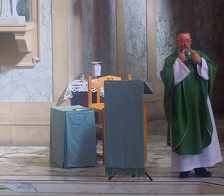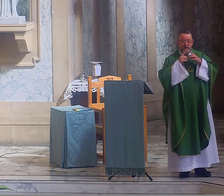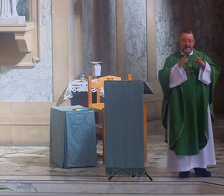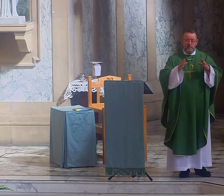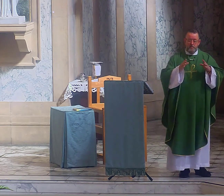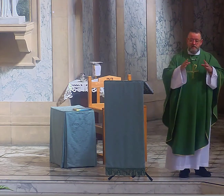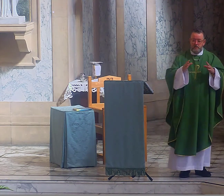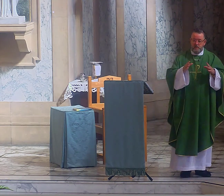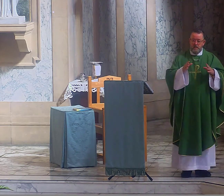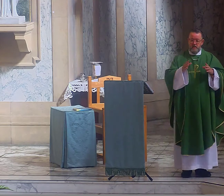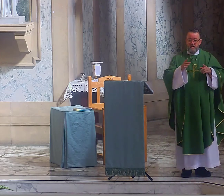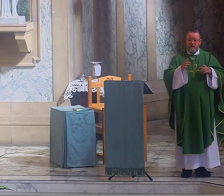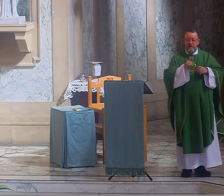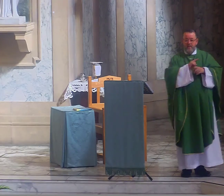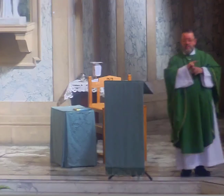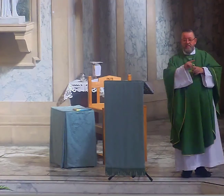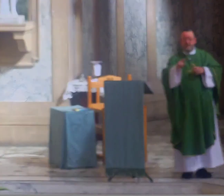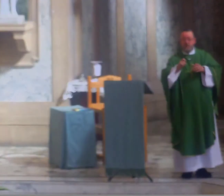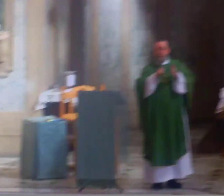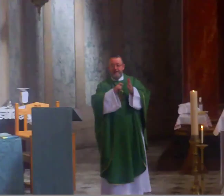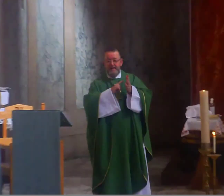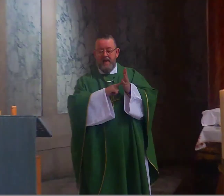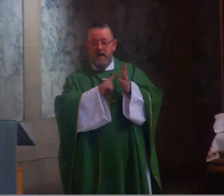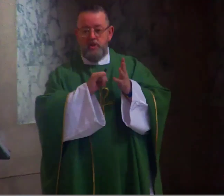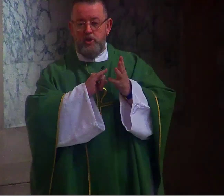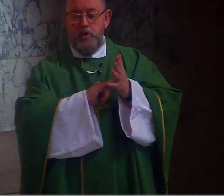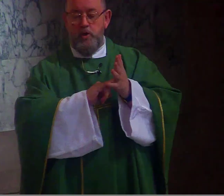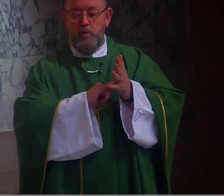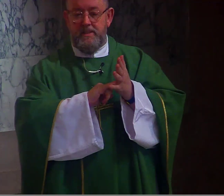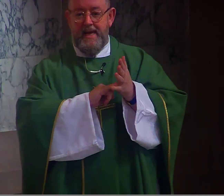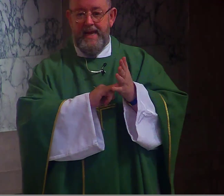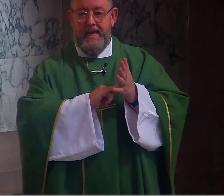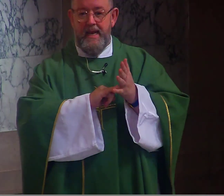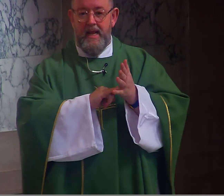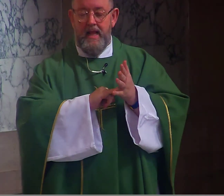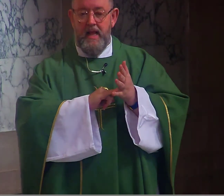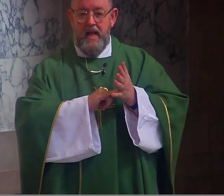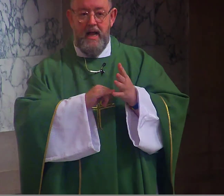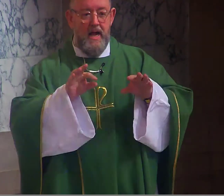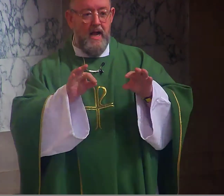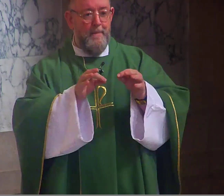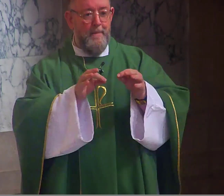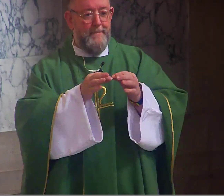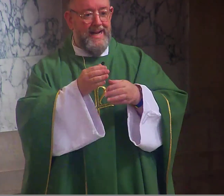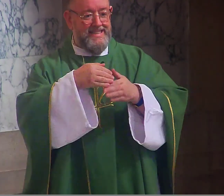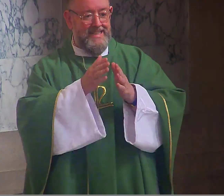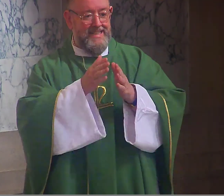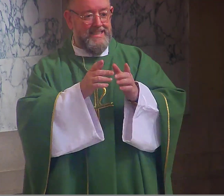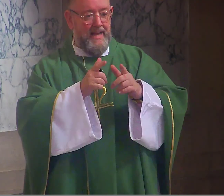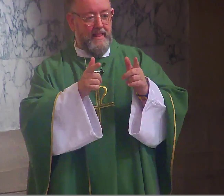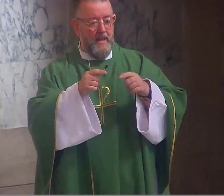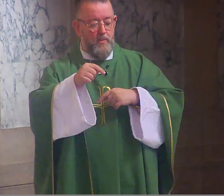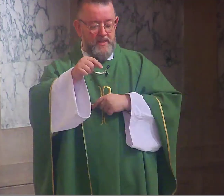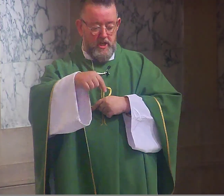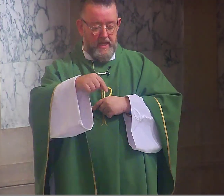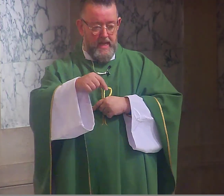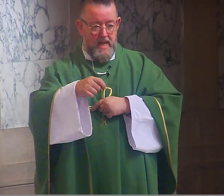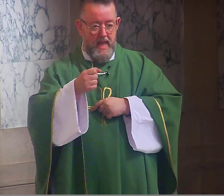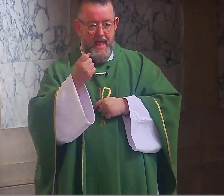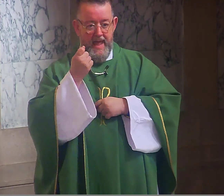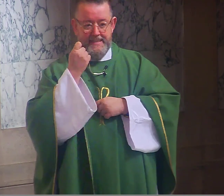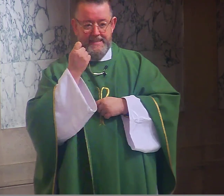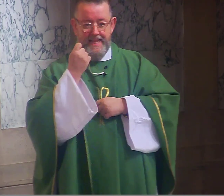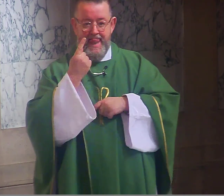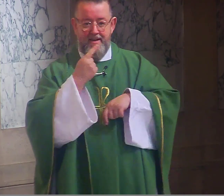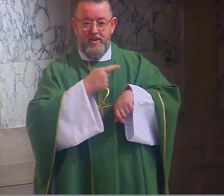life. Just one announcement. This coming Tuesday, Mass in Sign Language